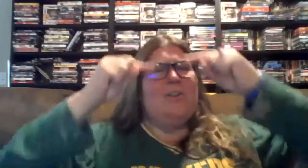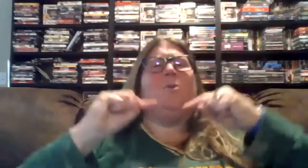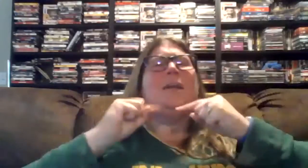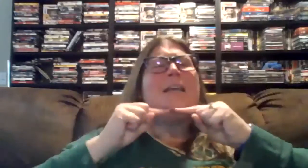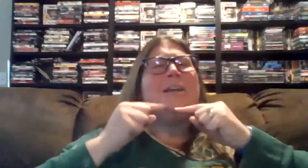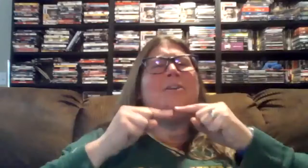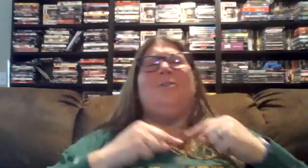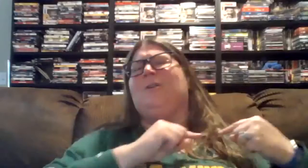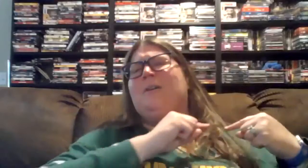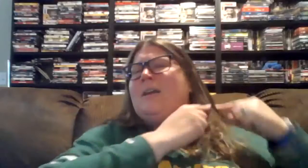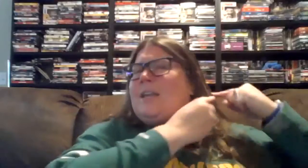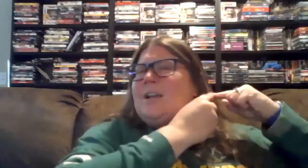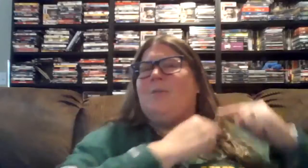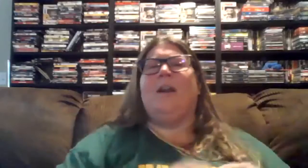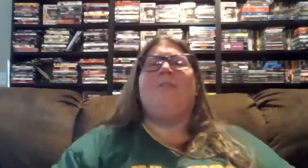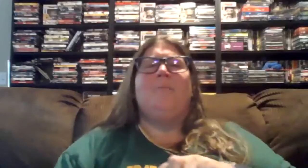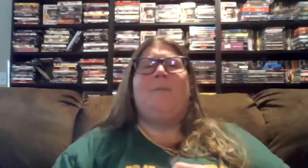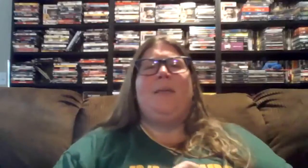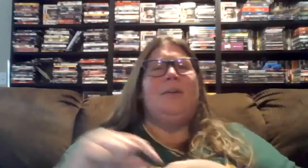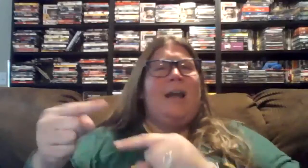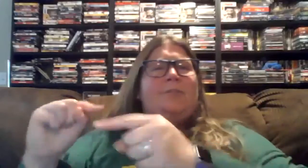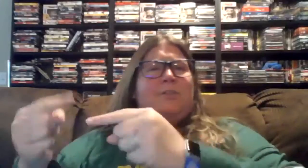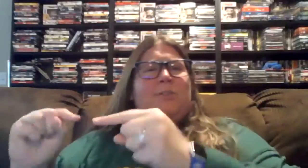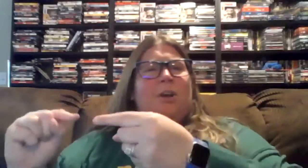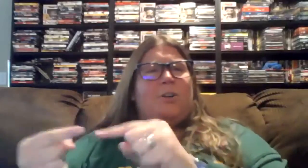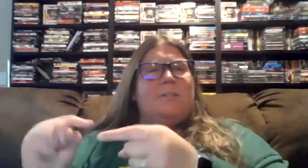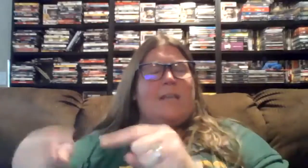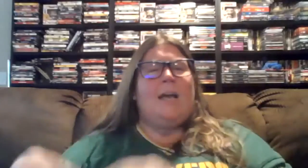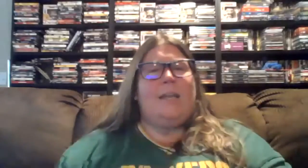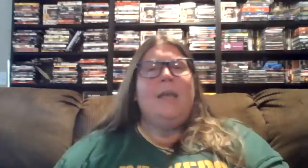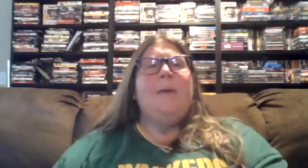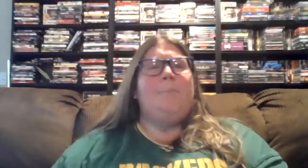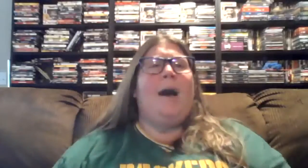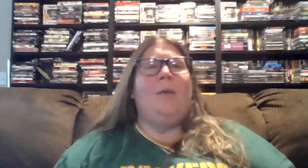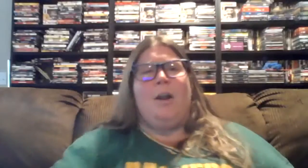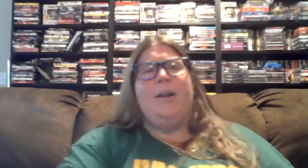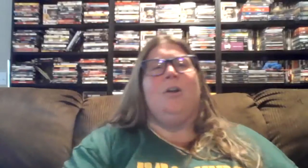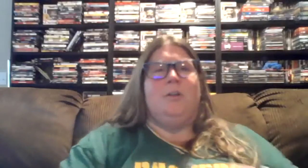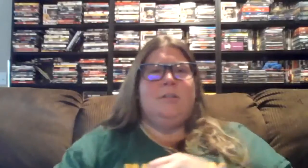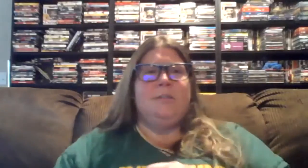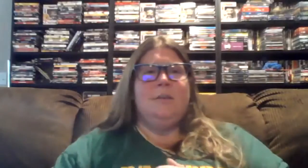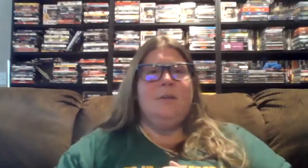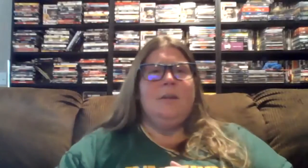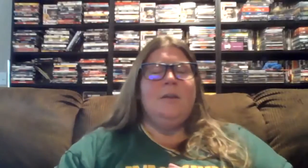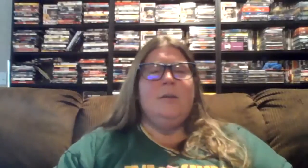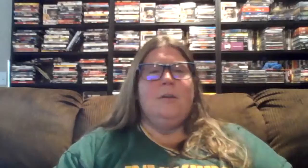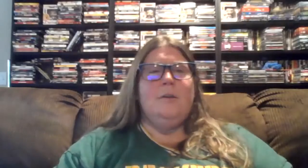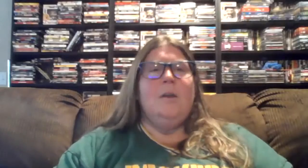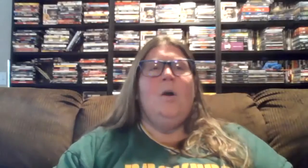or here or here, whatever it might be. They'll kind of just do the hurt sign by where it hurts. Thank